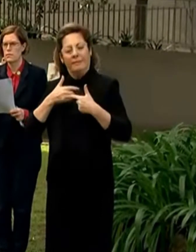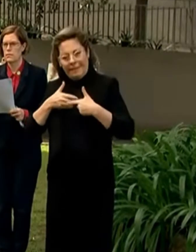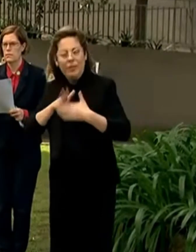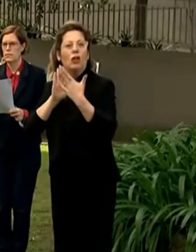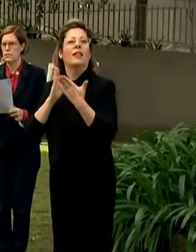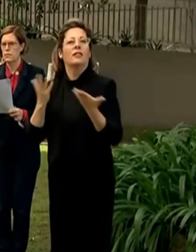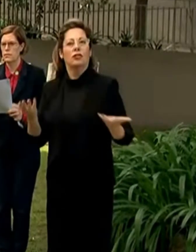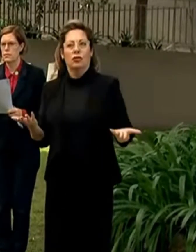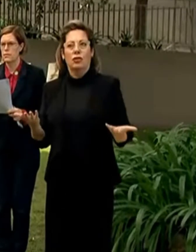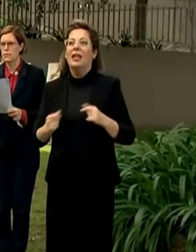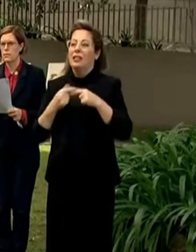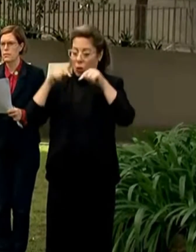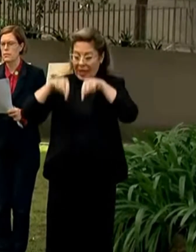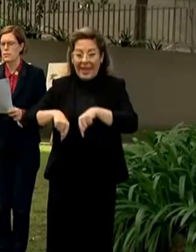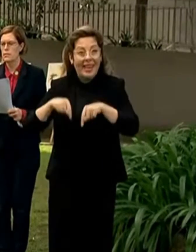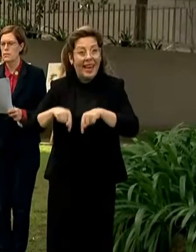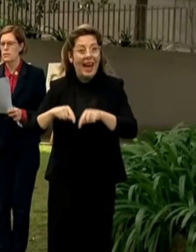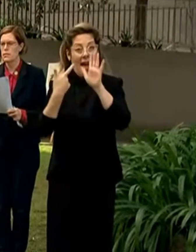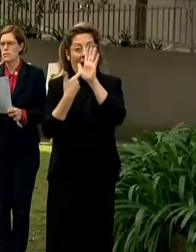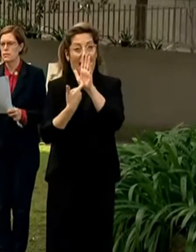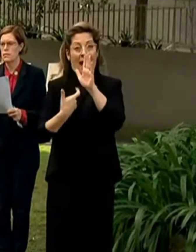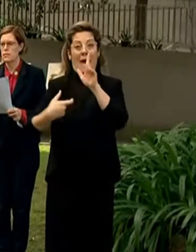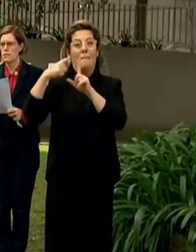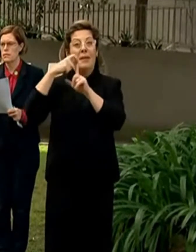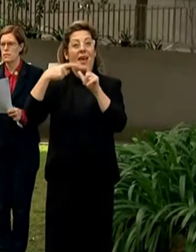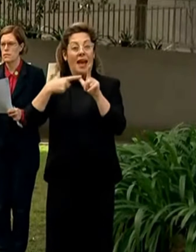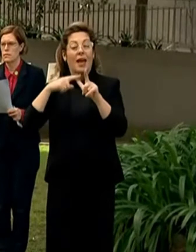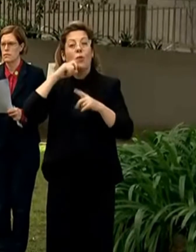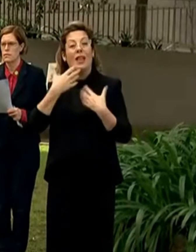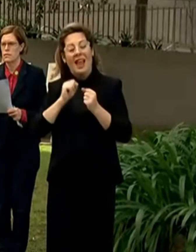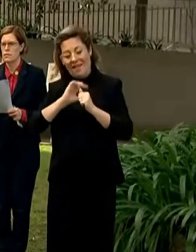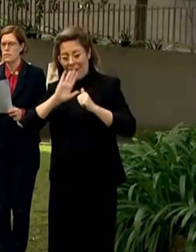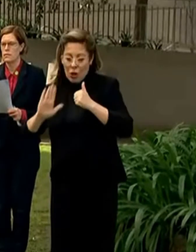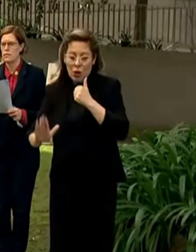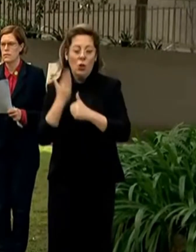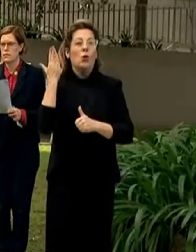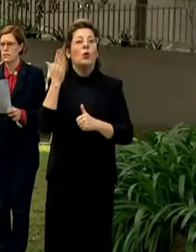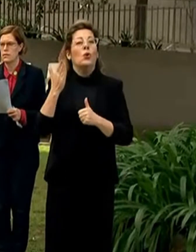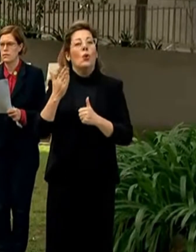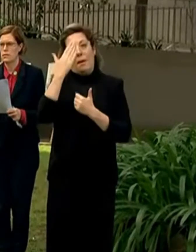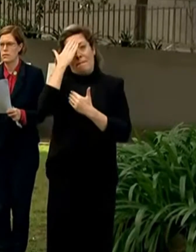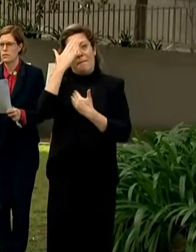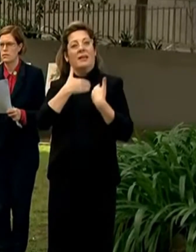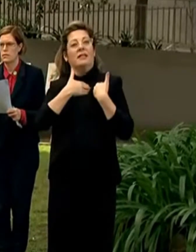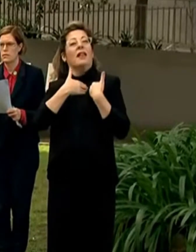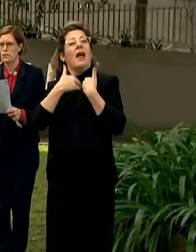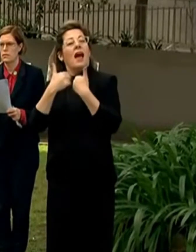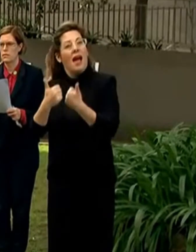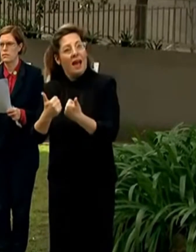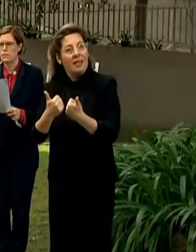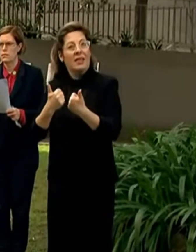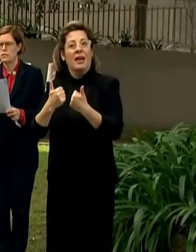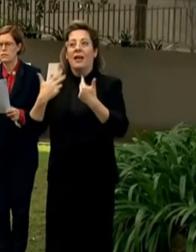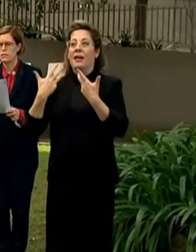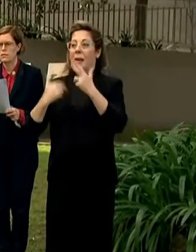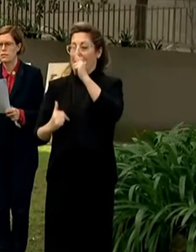having a dedicated mental health unit at RPA, the first one of its kind in its state, to take care of mums and bubs during that